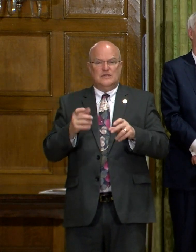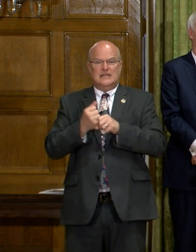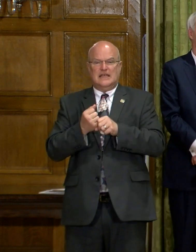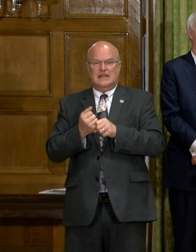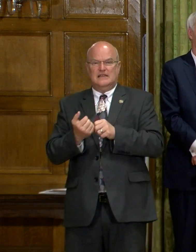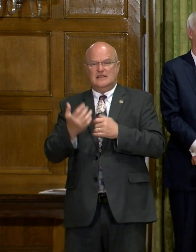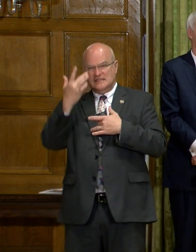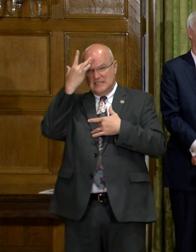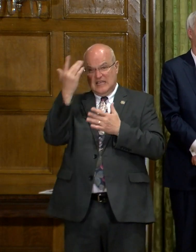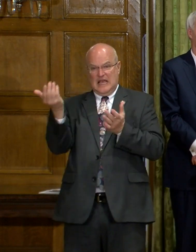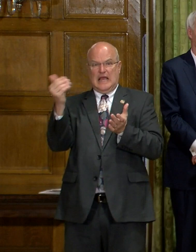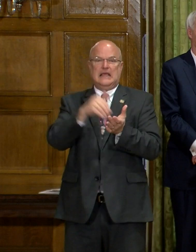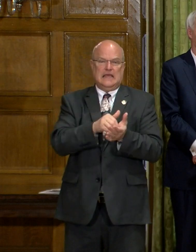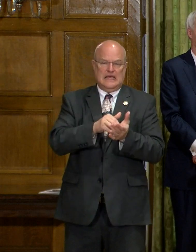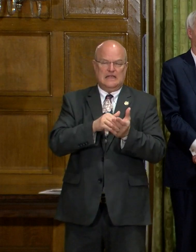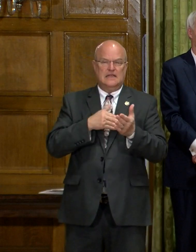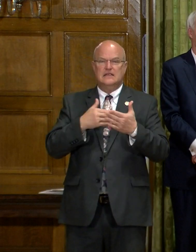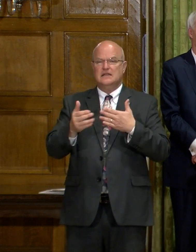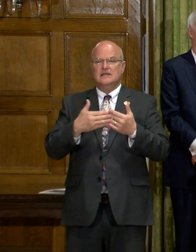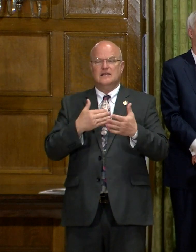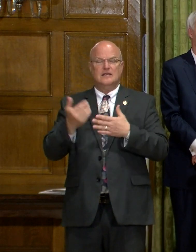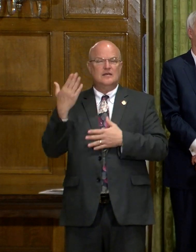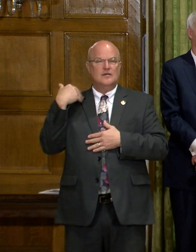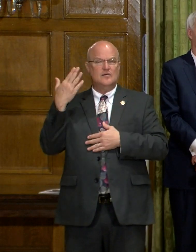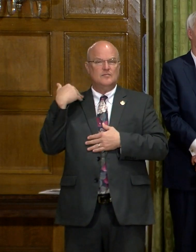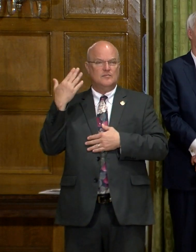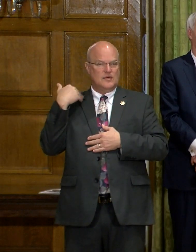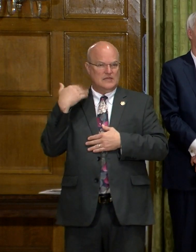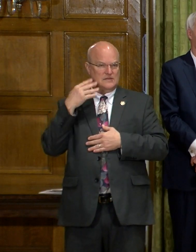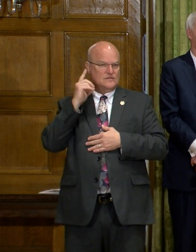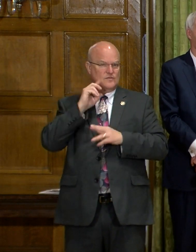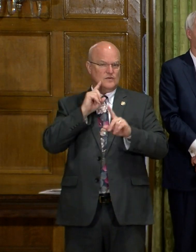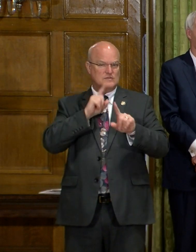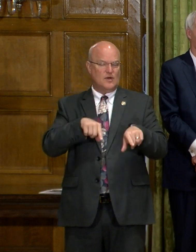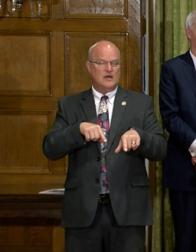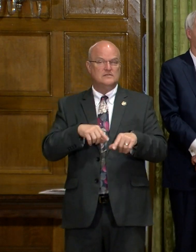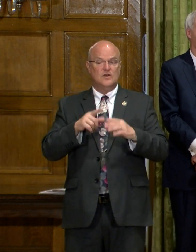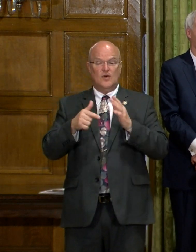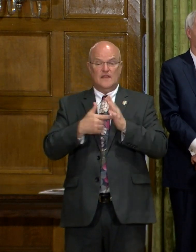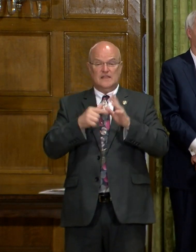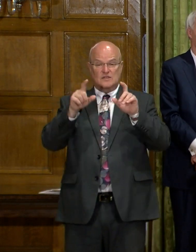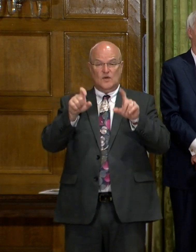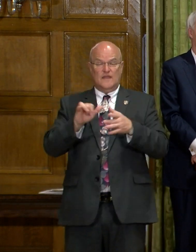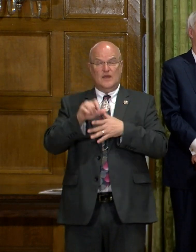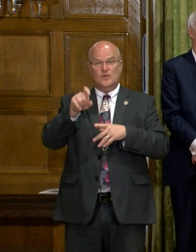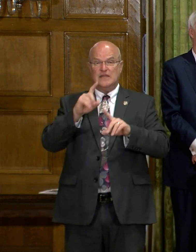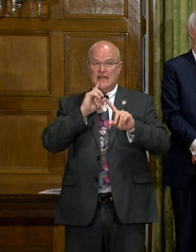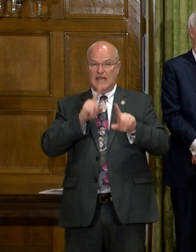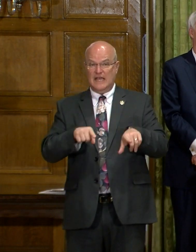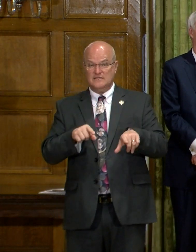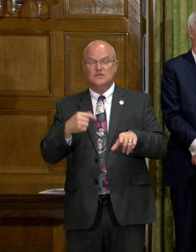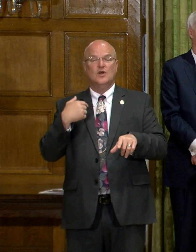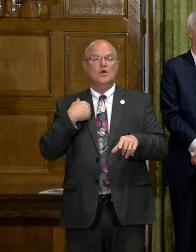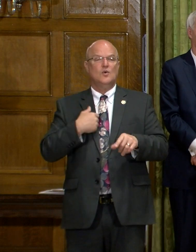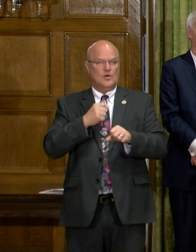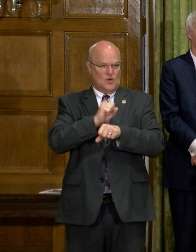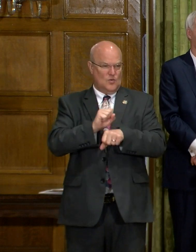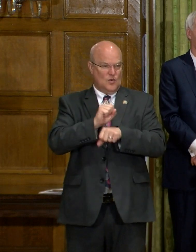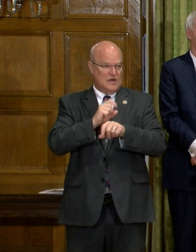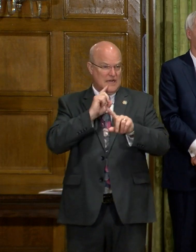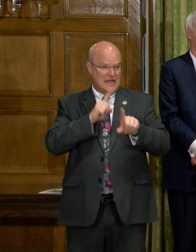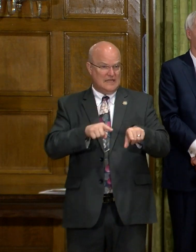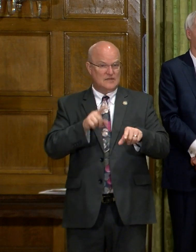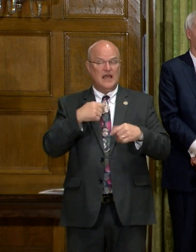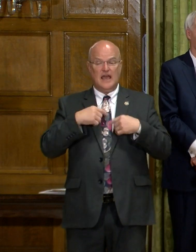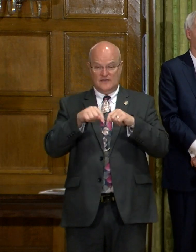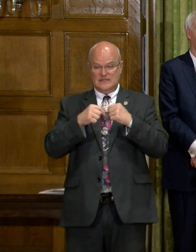get reinfected regardless of a previous IgG response. Now, these are questions that we need to answer, and we are working to answer